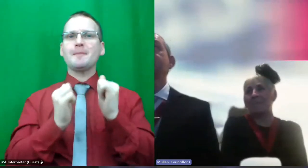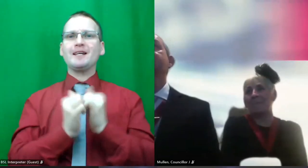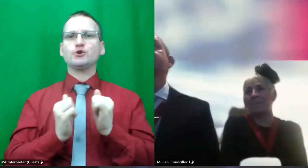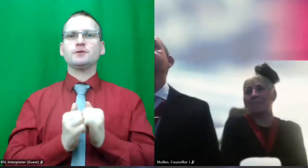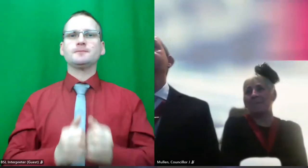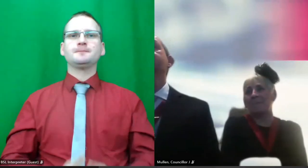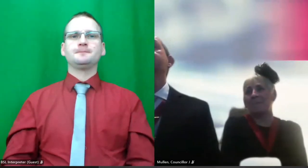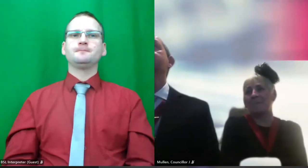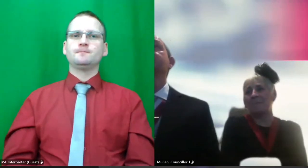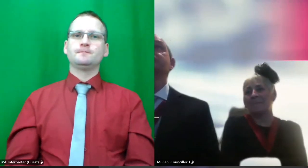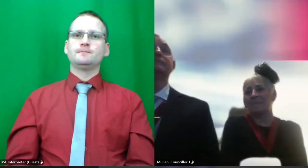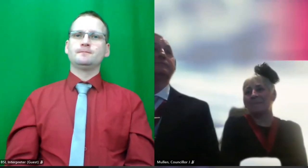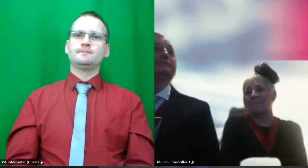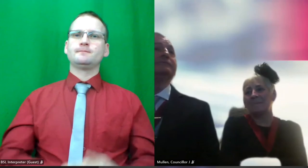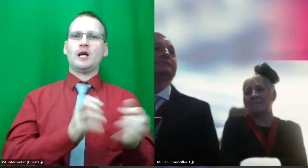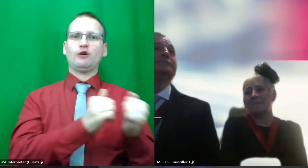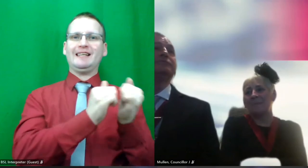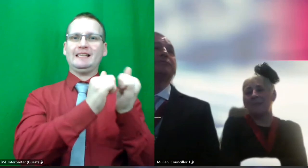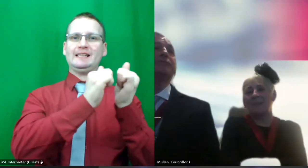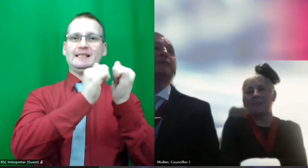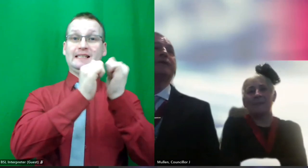Yes.